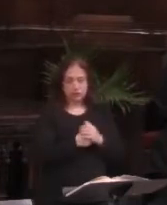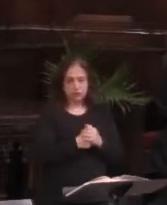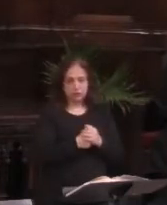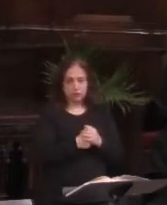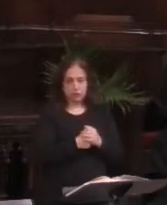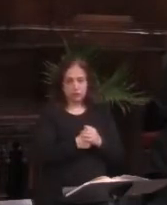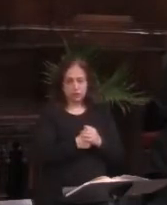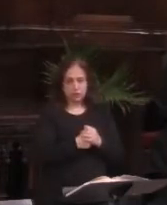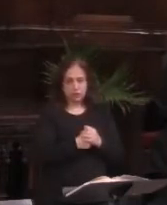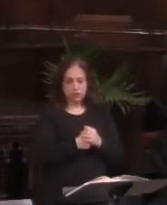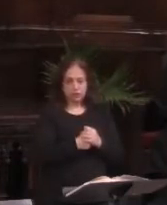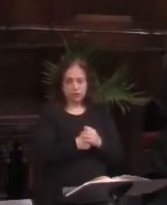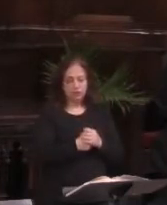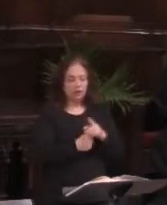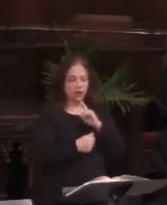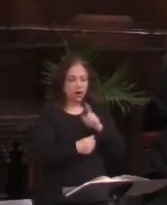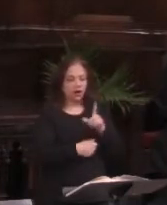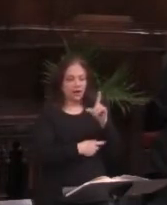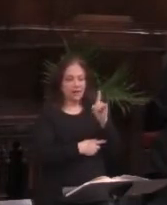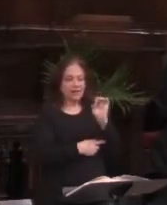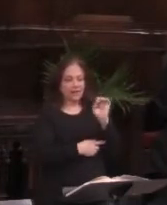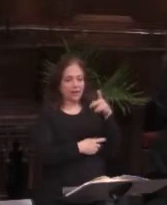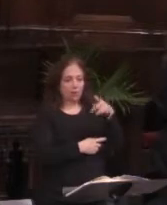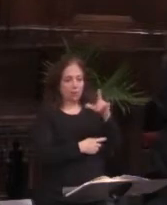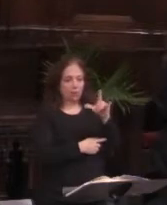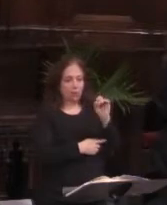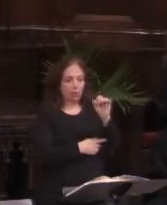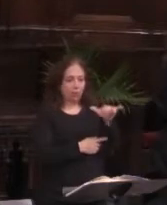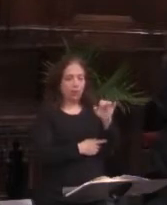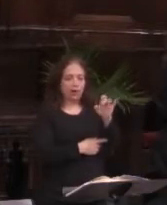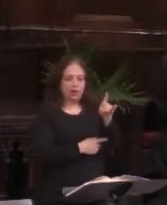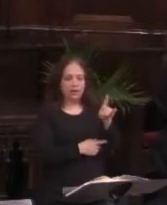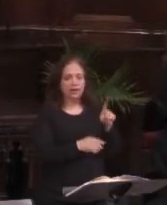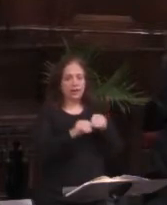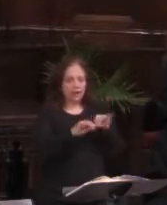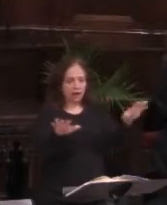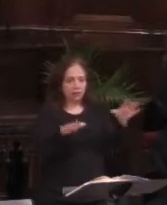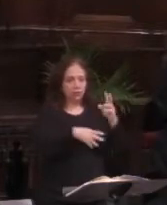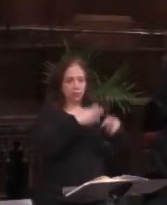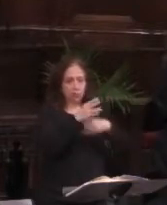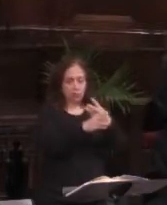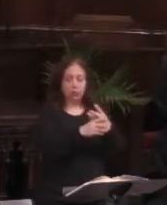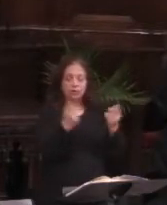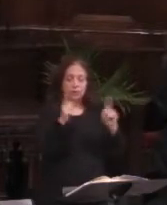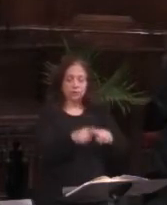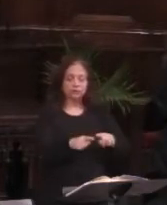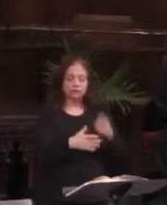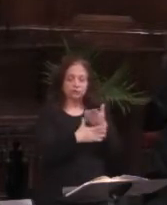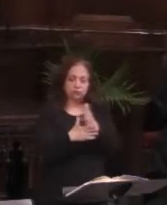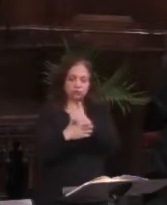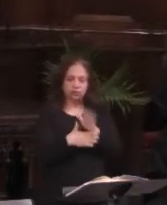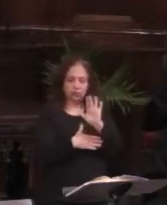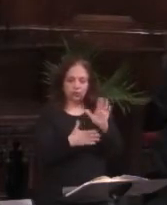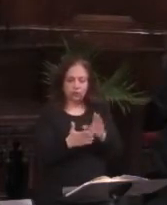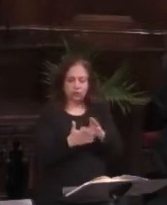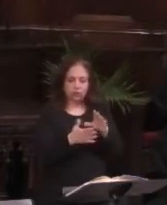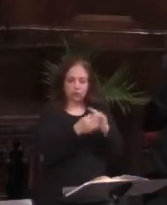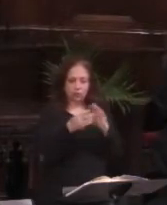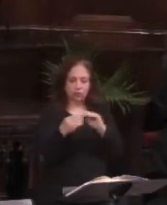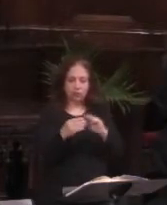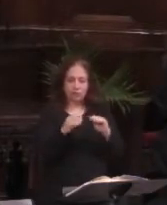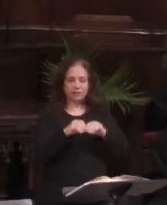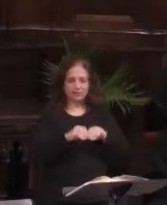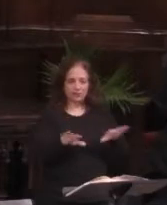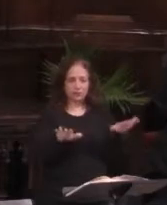each of us to be deployed out into the world. So share your stories of deployment. What are you doing as